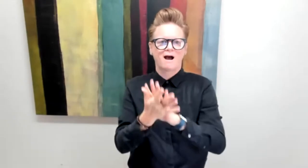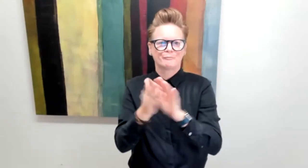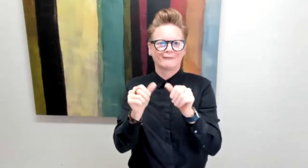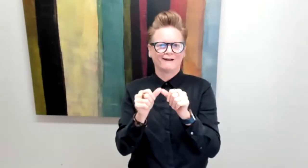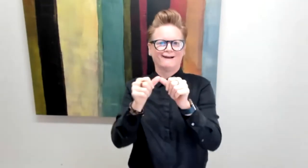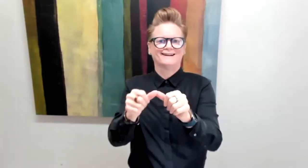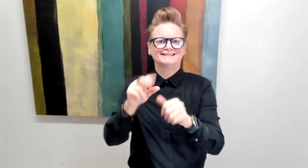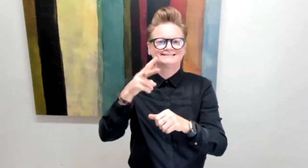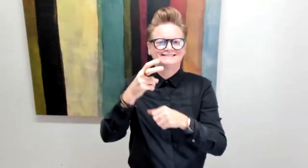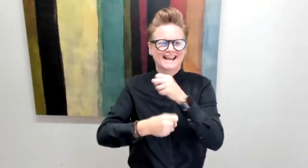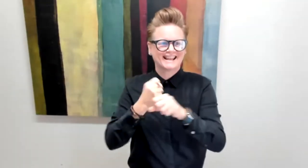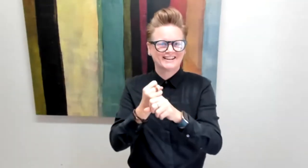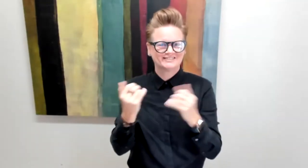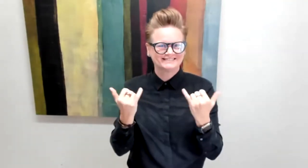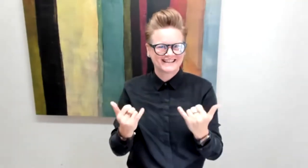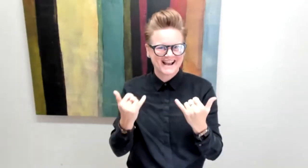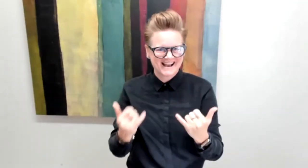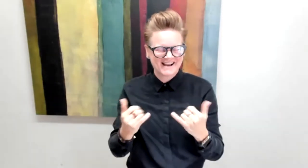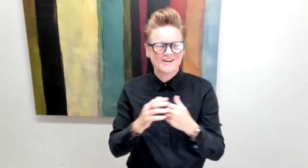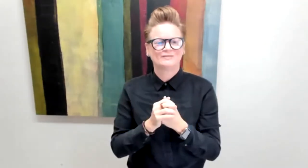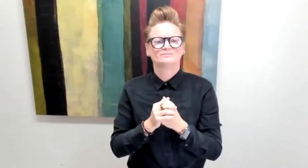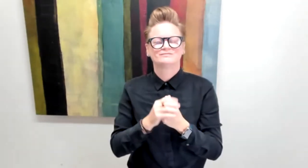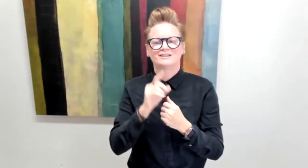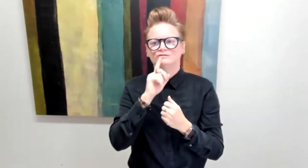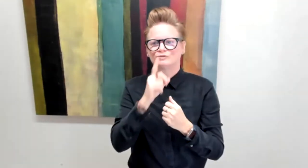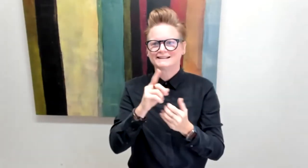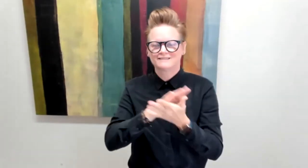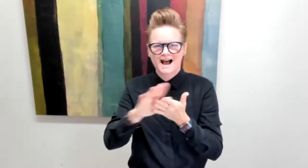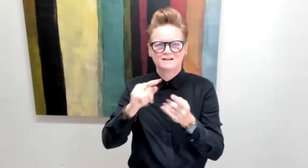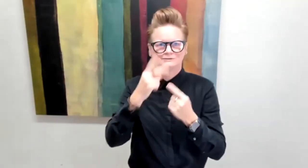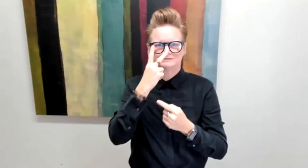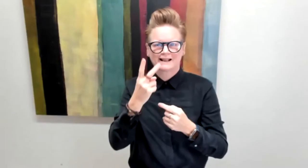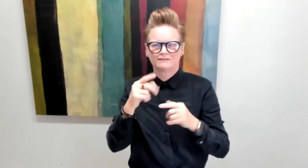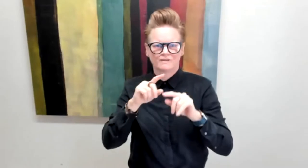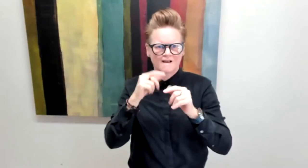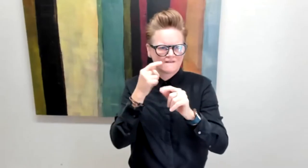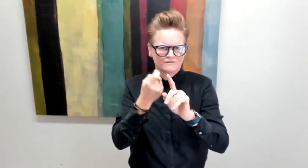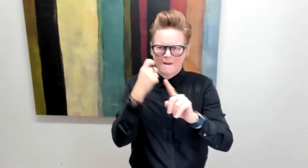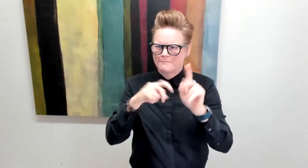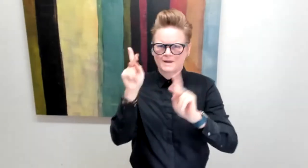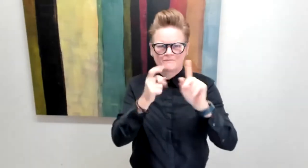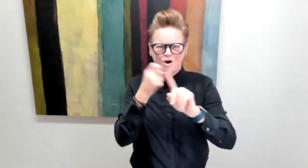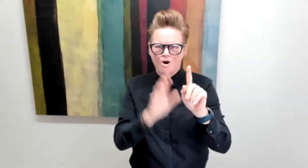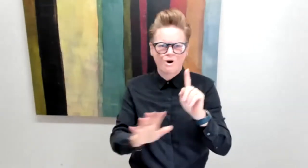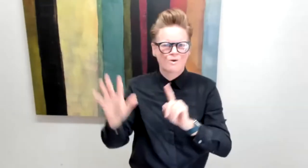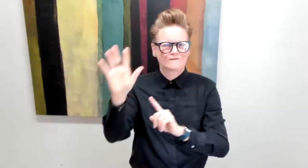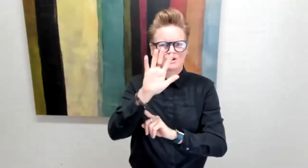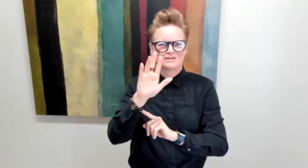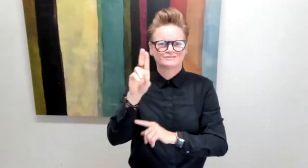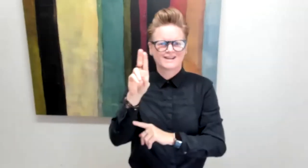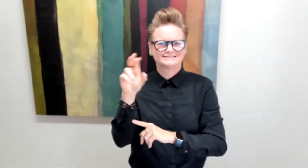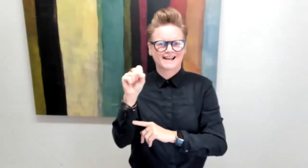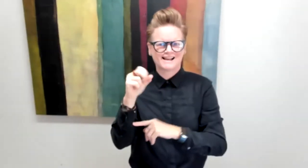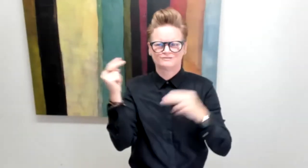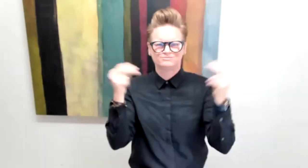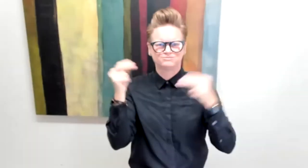up the webinars at that time. And that just kind of just continued from there. And we're on our second year now. So it's really nice to see